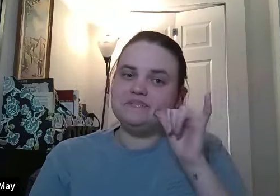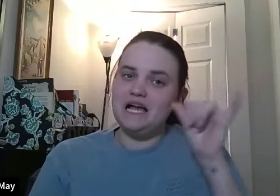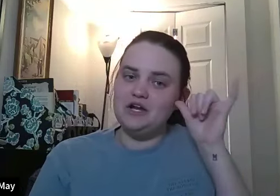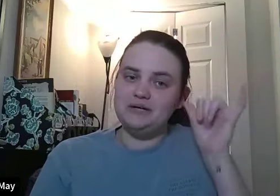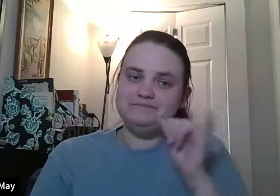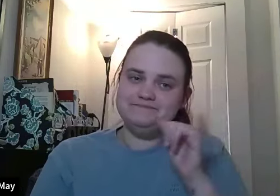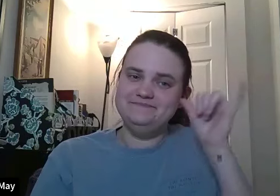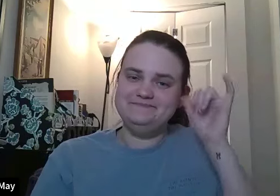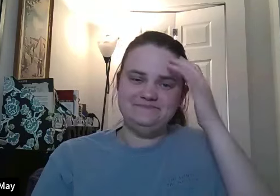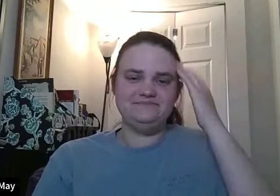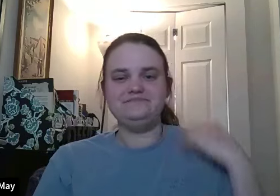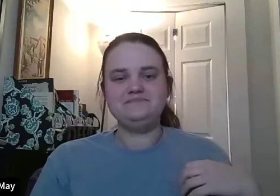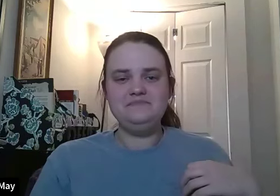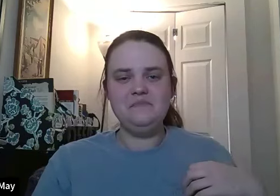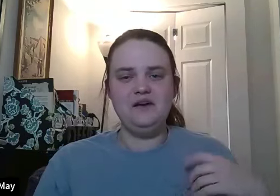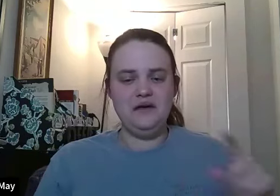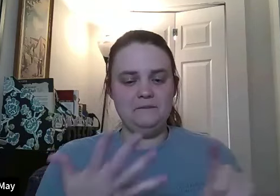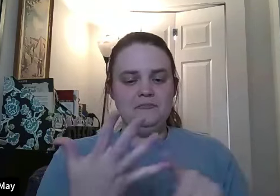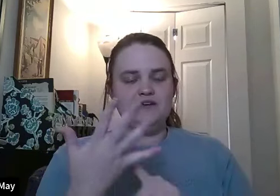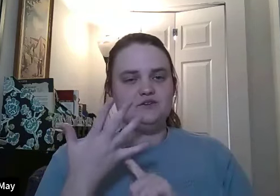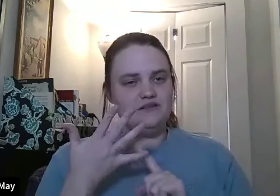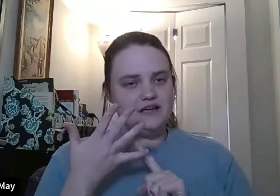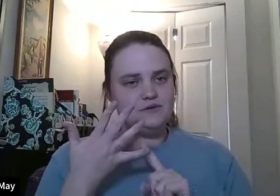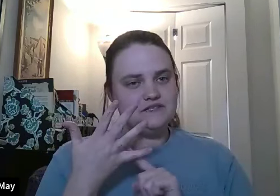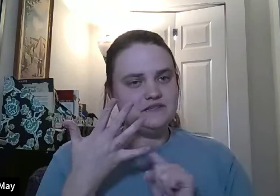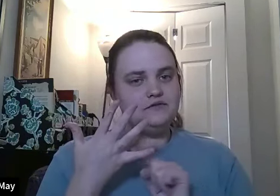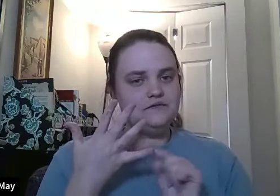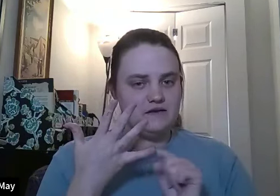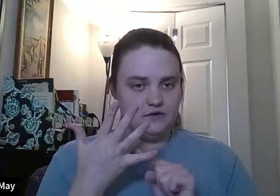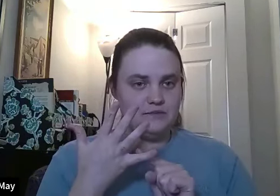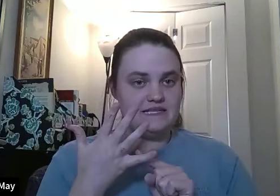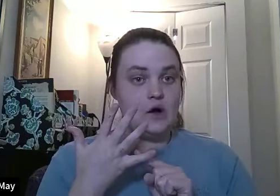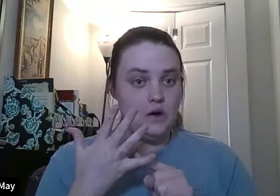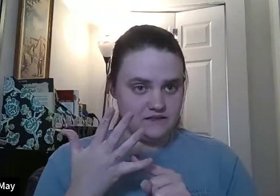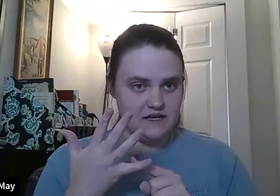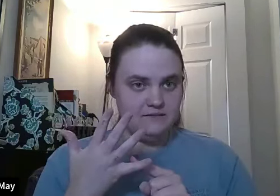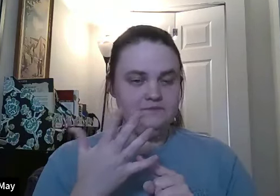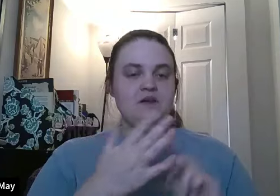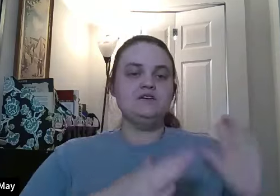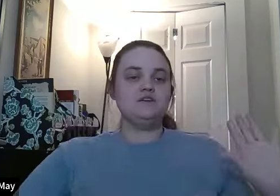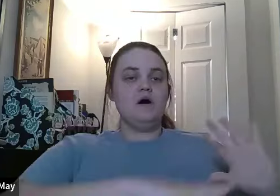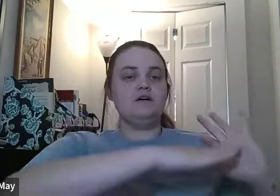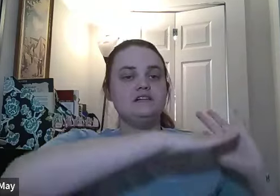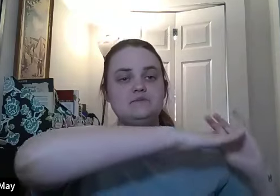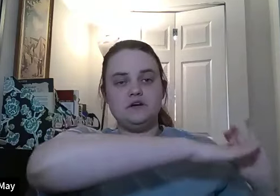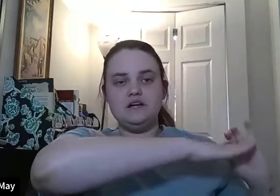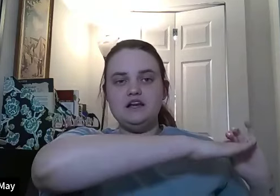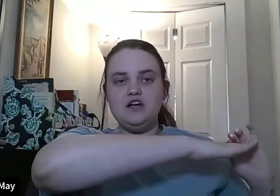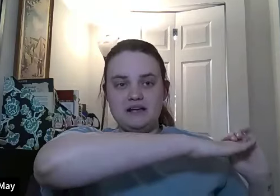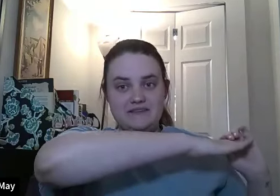I agree. Okay, so our last one of this little 5 group is all day. So all day, we're going to kind of go back in that